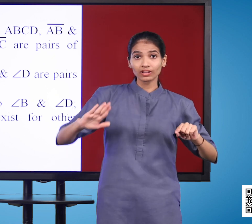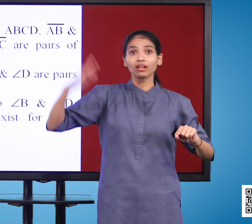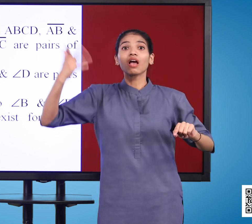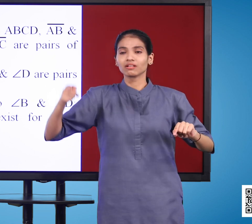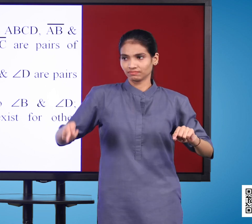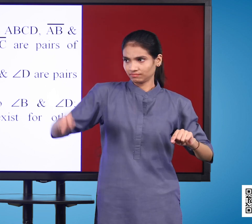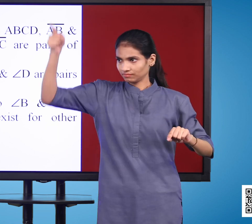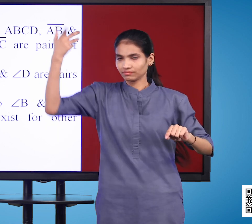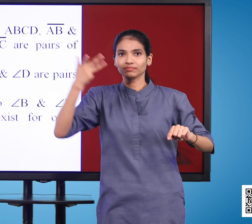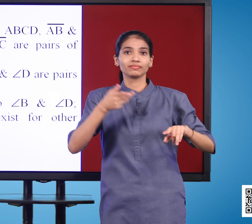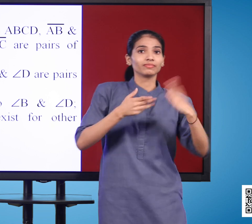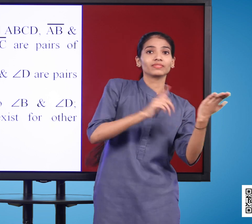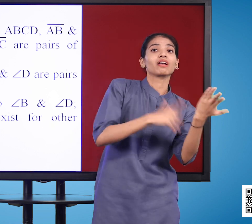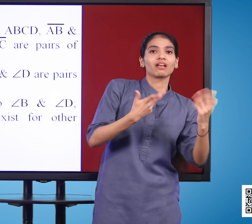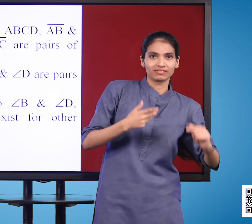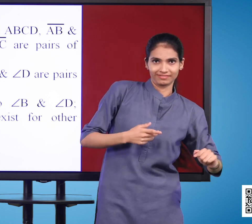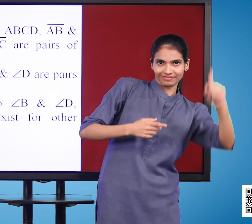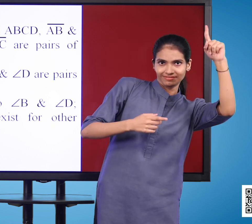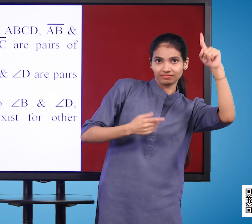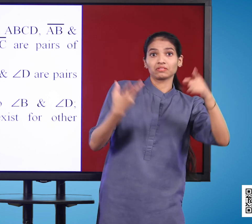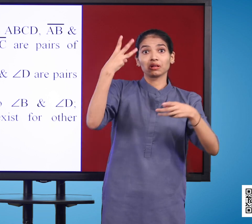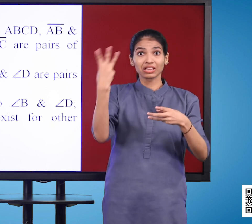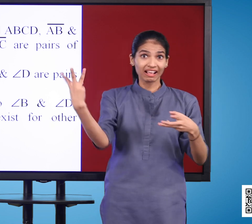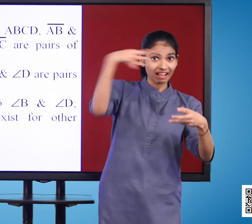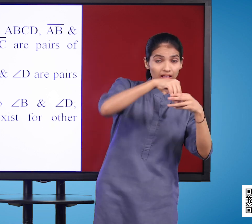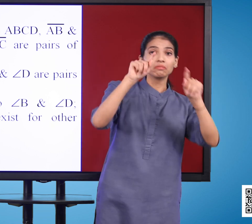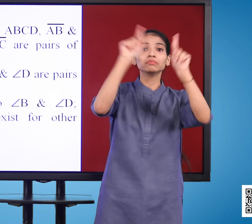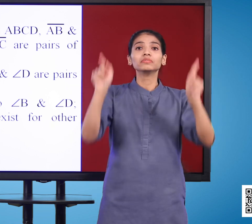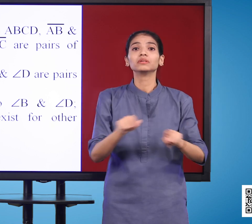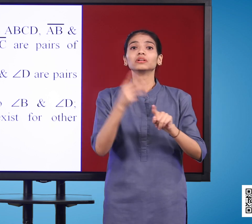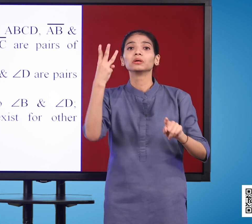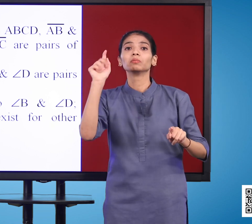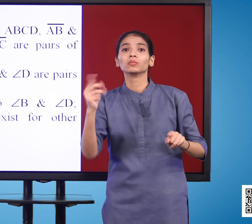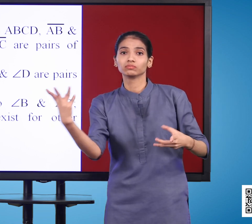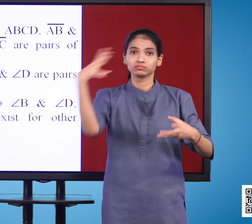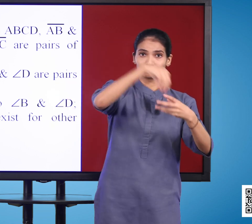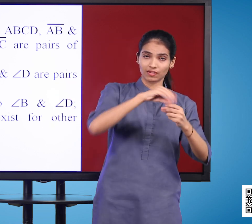and angle D. Similar relations exist for other 3 angles.